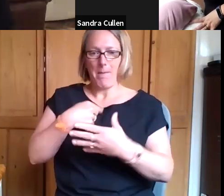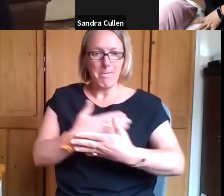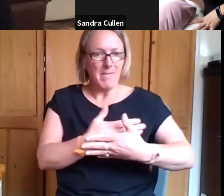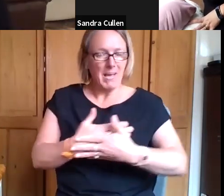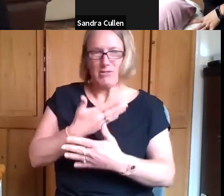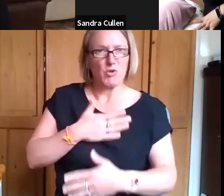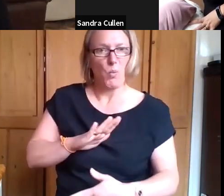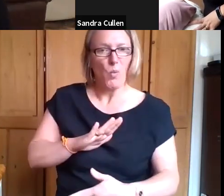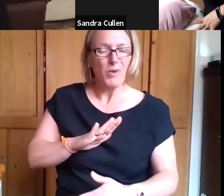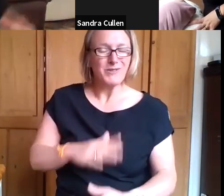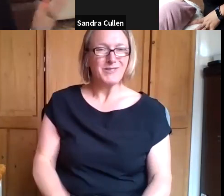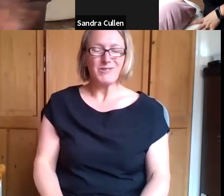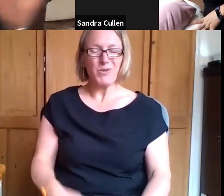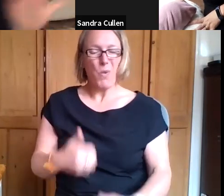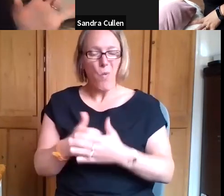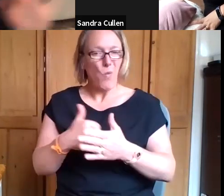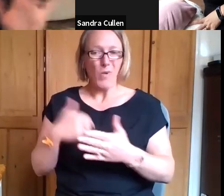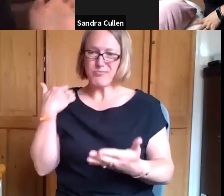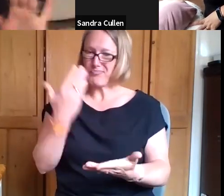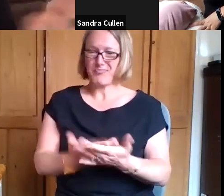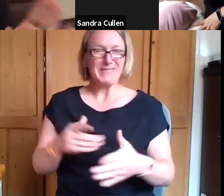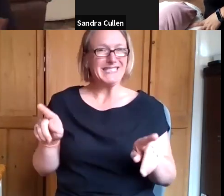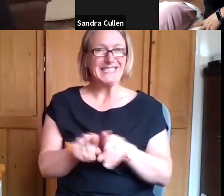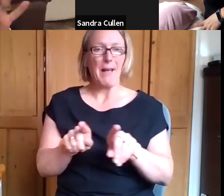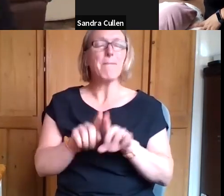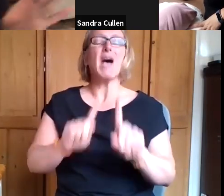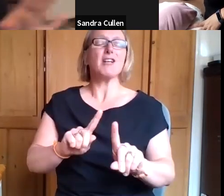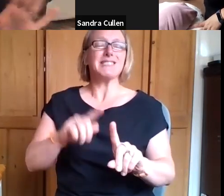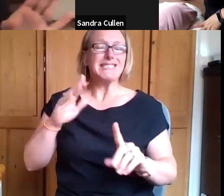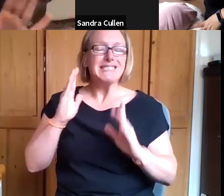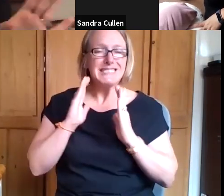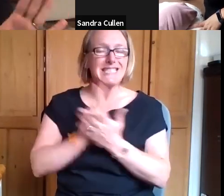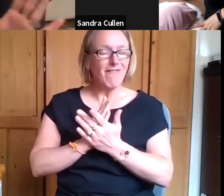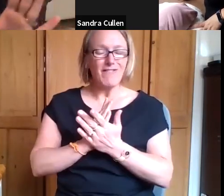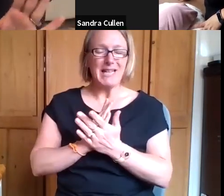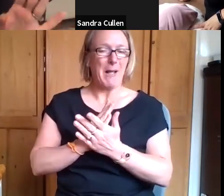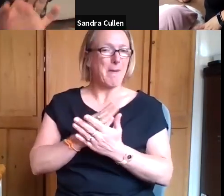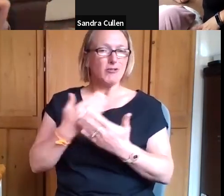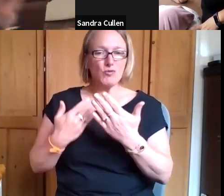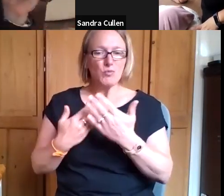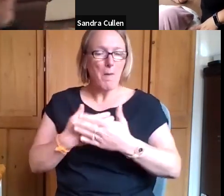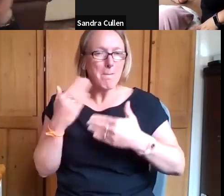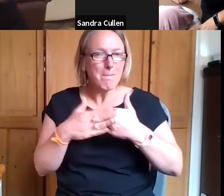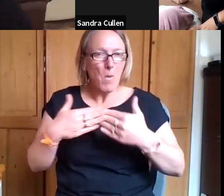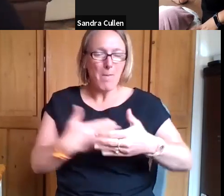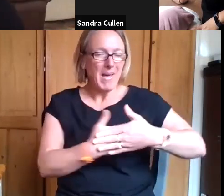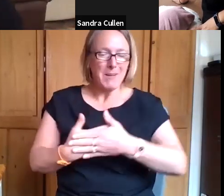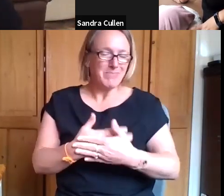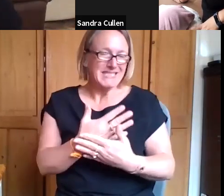have any more babies. Anyway, I'm definitely not having any more babies, just in case anybody in my family is watching. No more